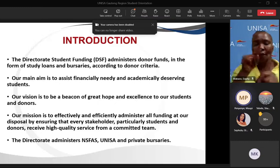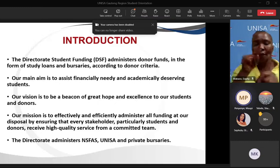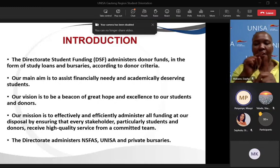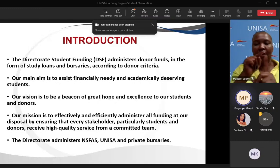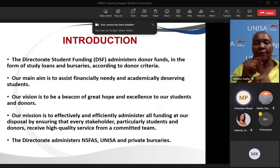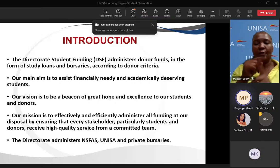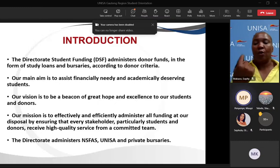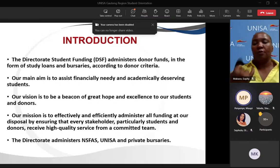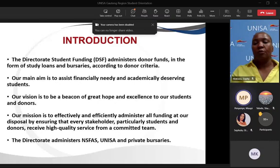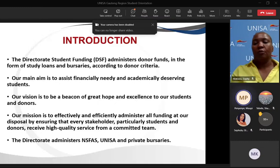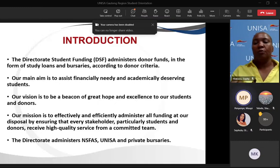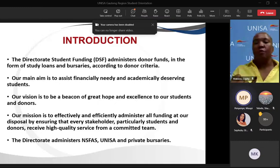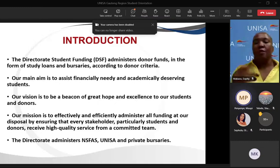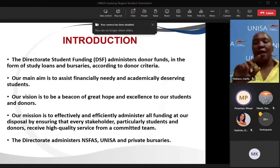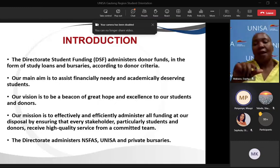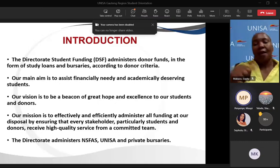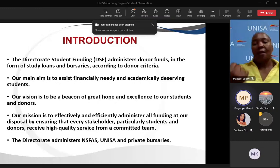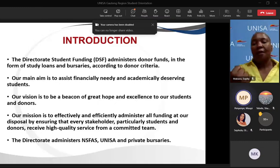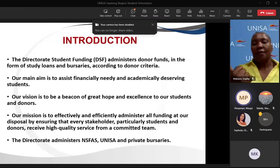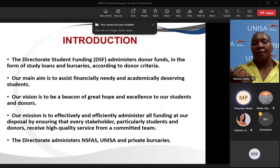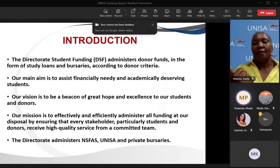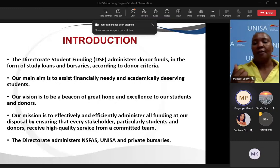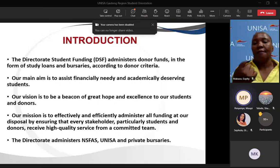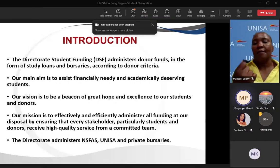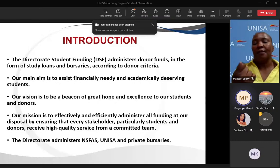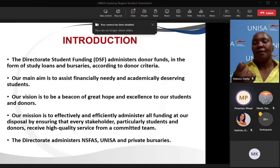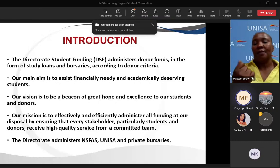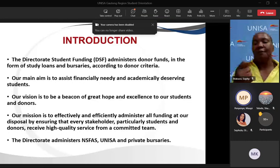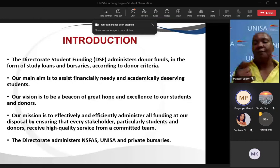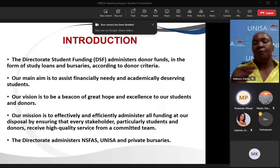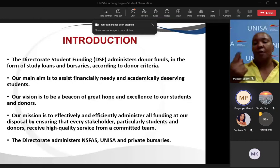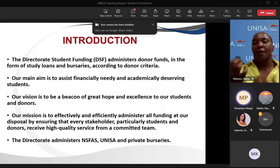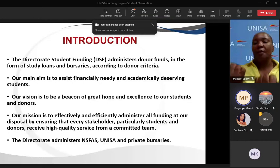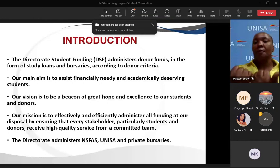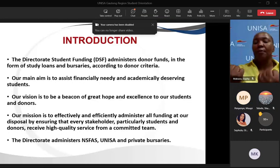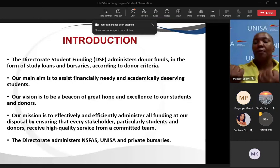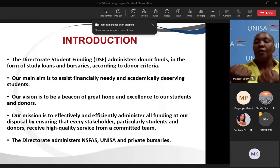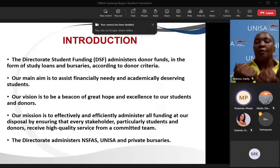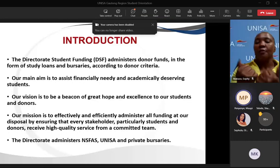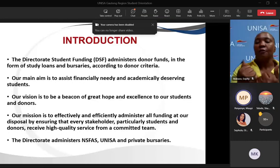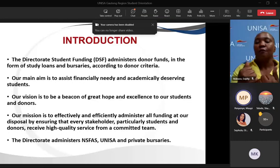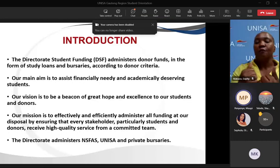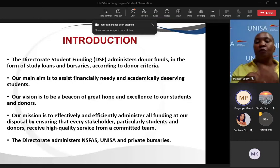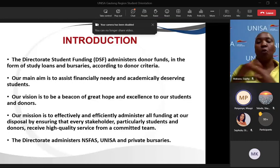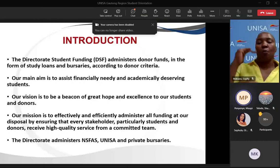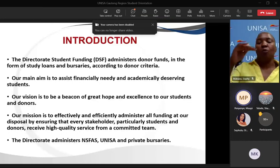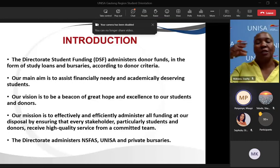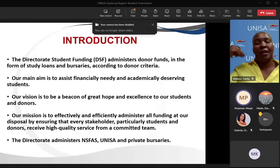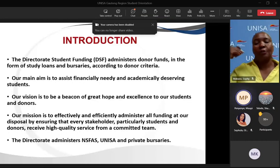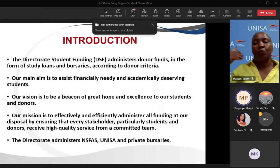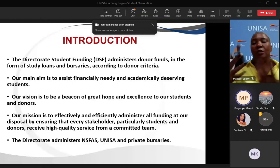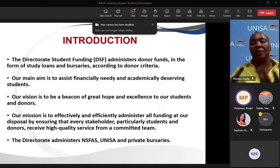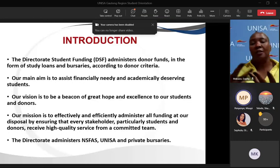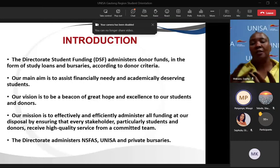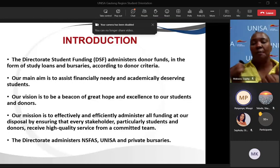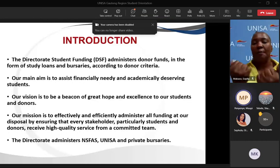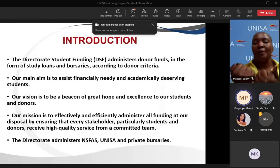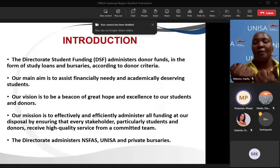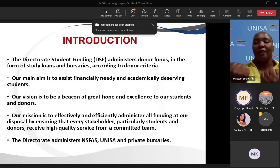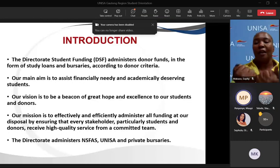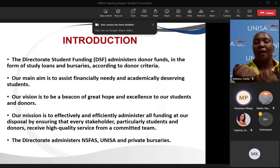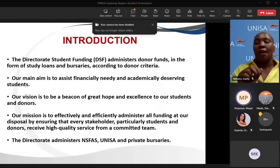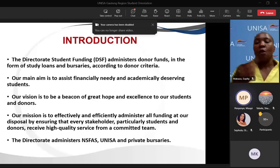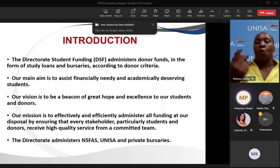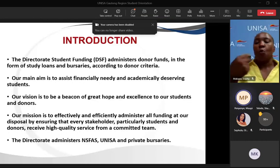our other finding like you find that the other bursaries like before the postgraduate bursaries therefore